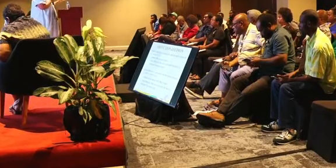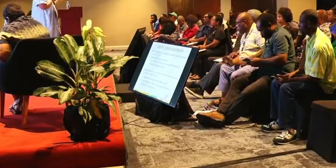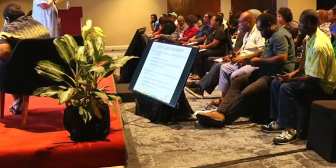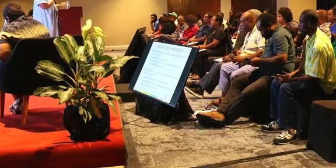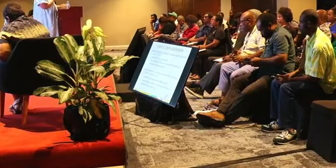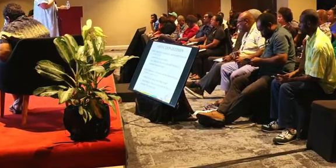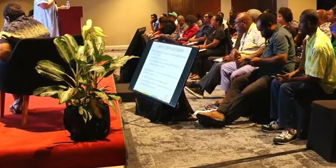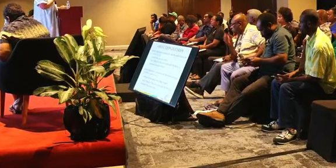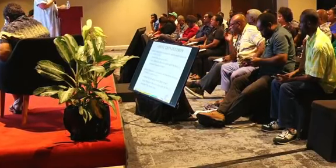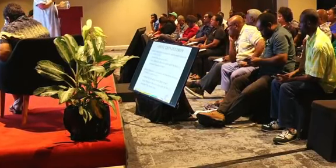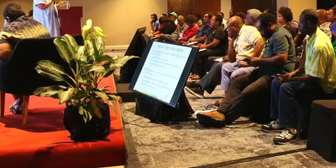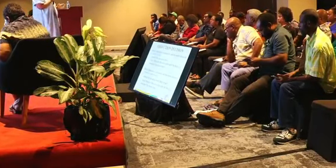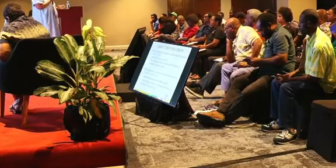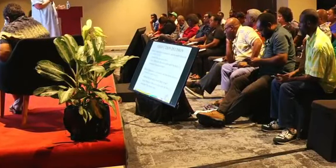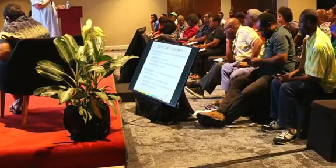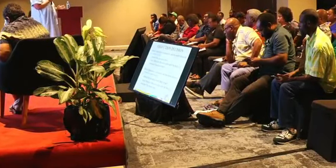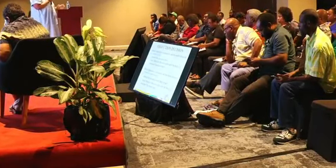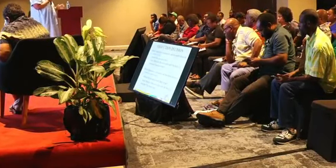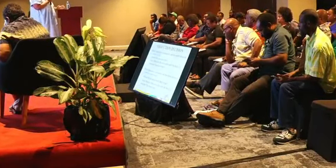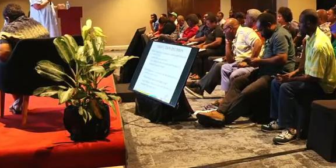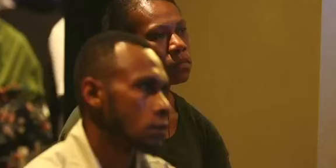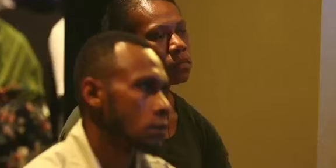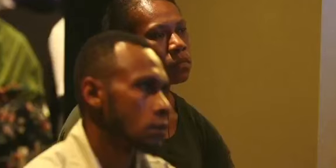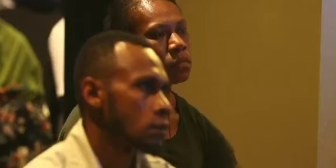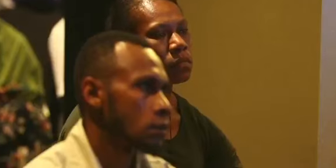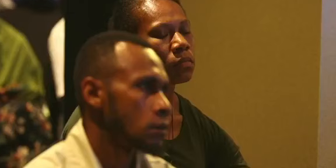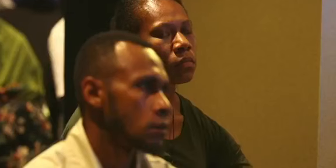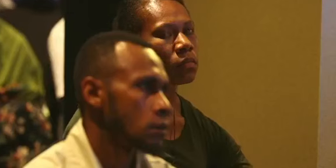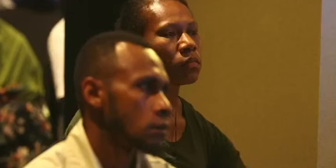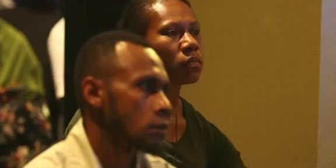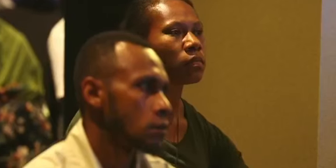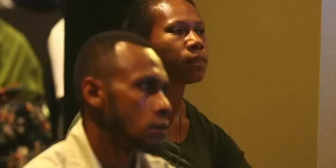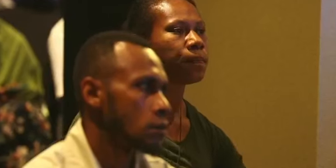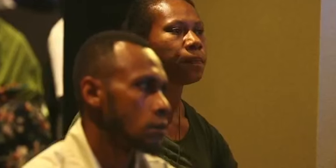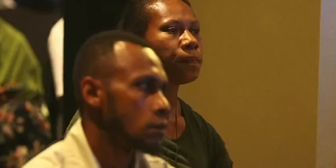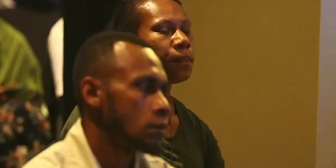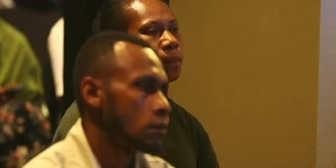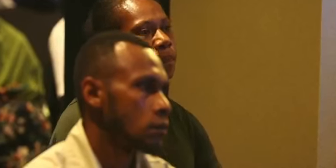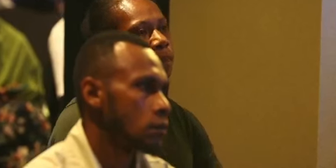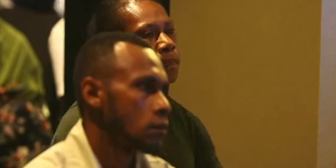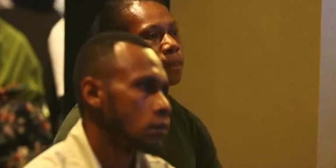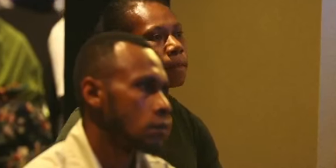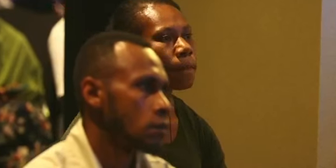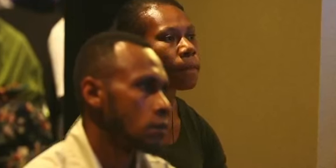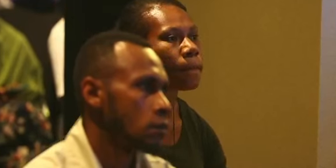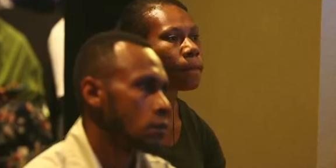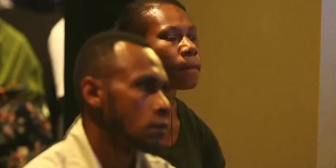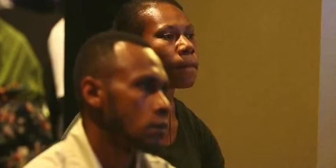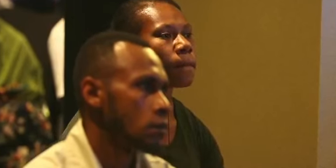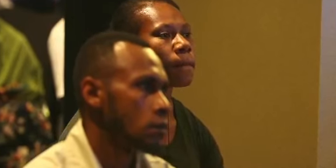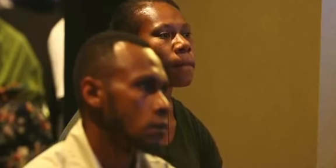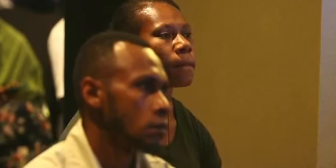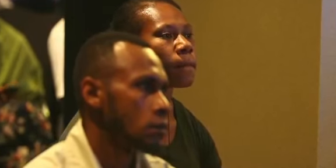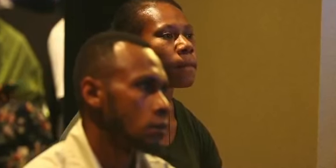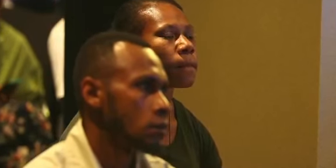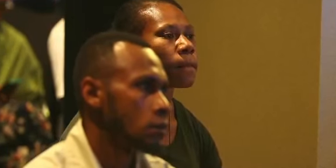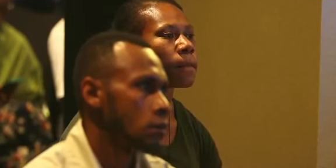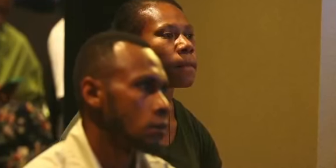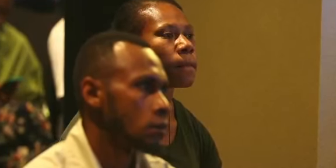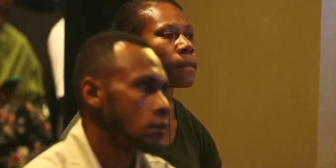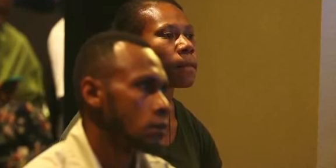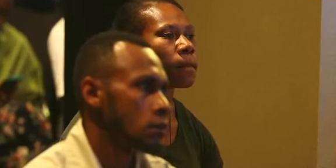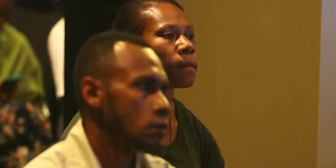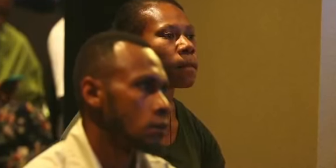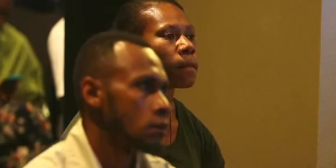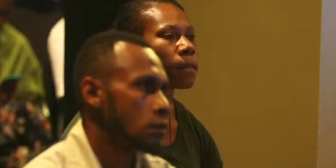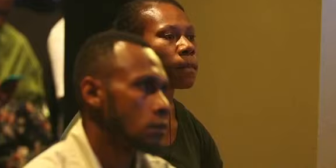pick it up and then look at it today and then you make a decision tomorrow. No, this is something that an officer would look at everything before